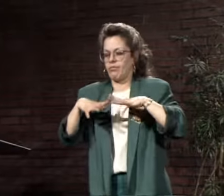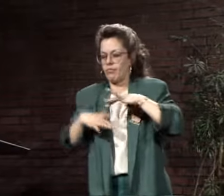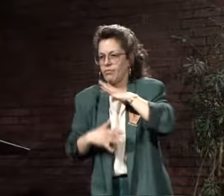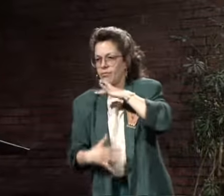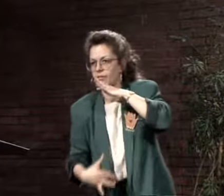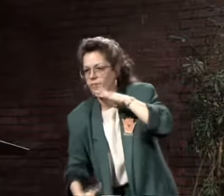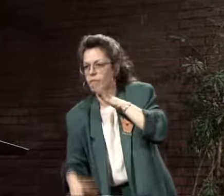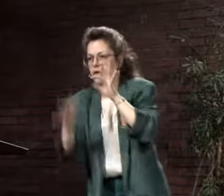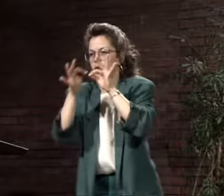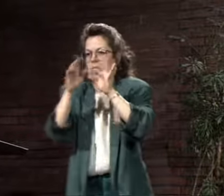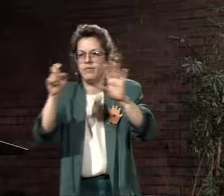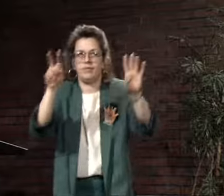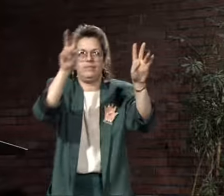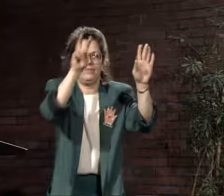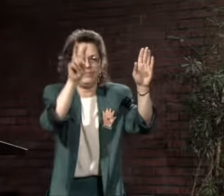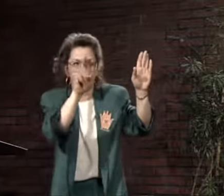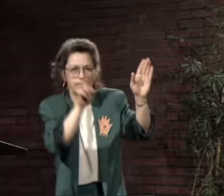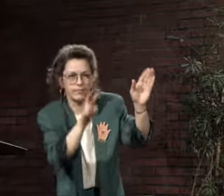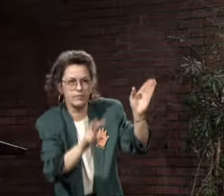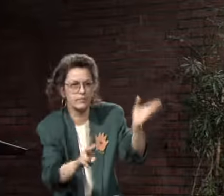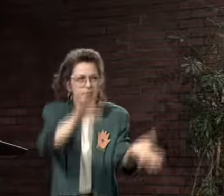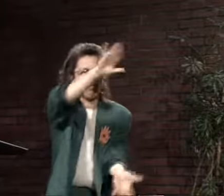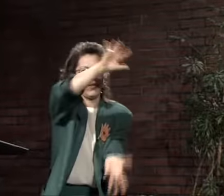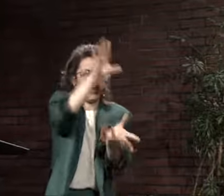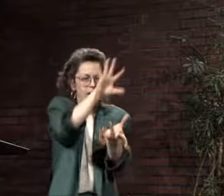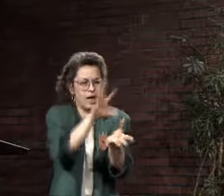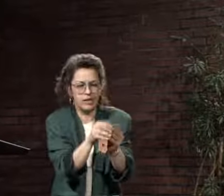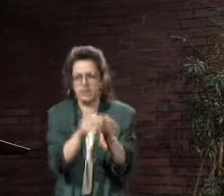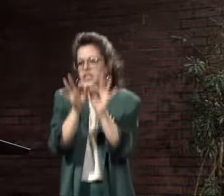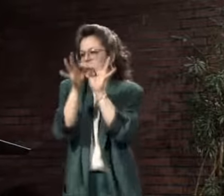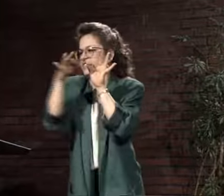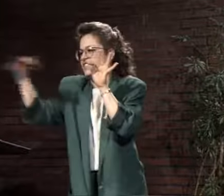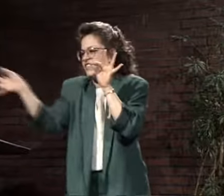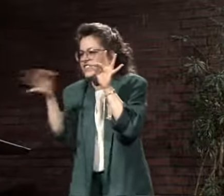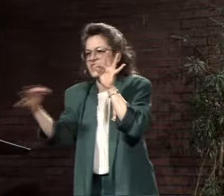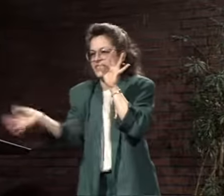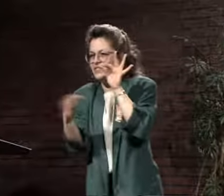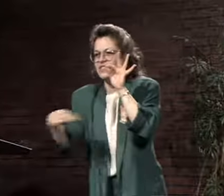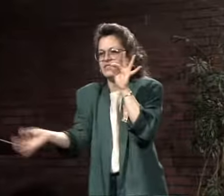Has its own grammatical features, not manuals.